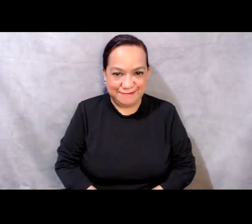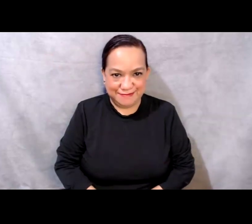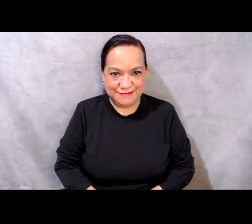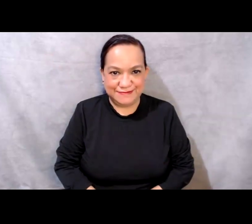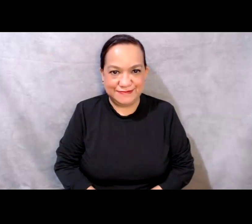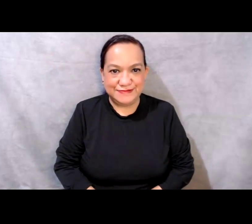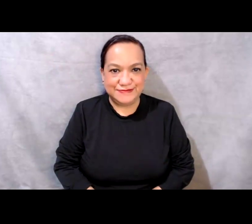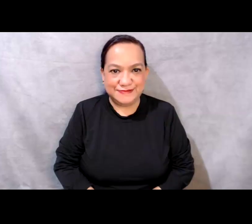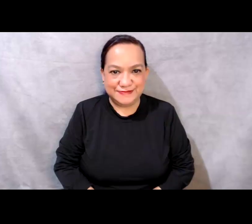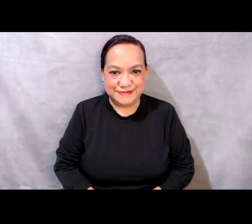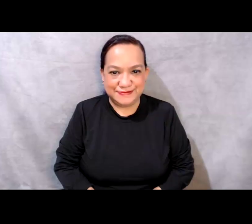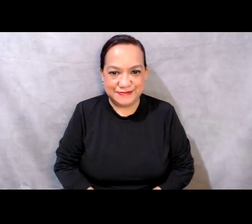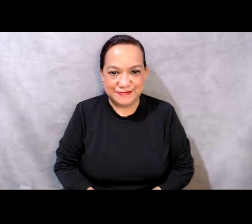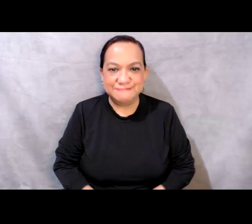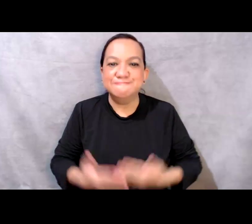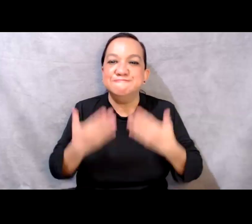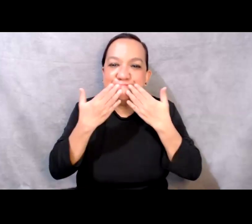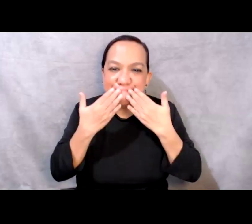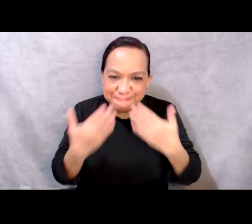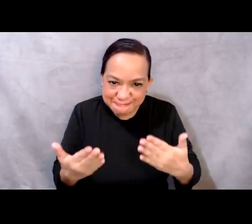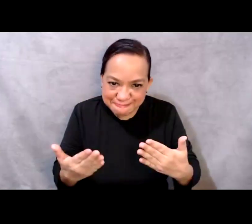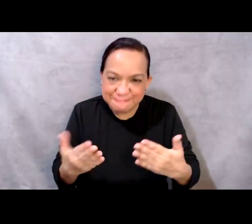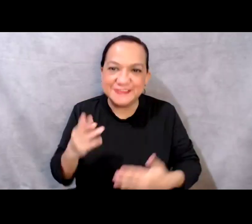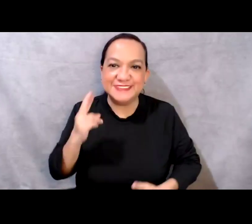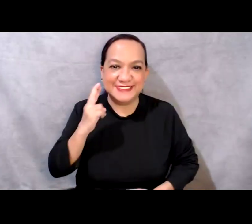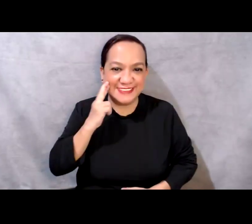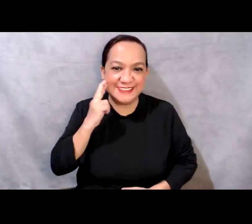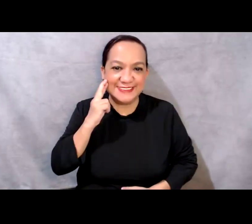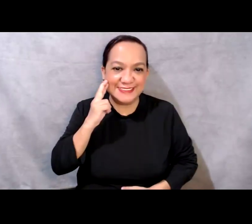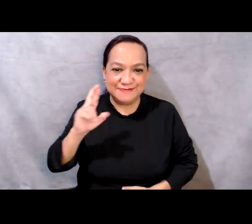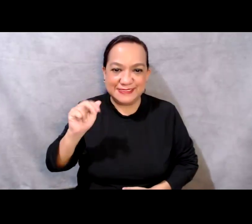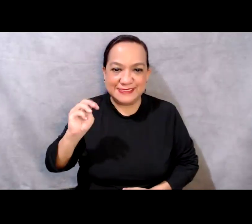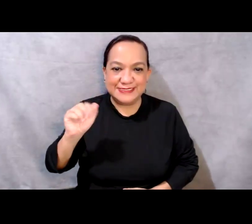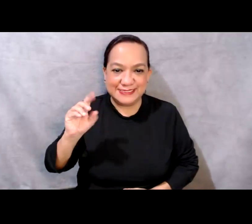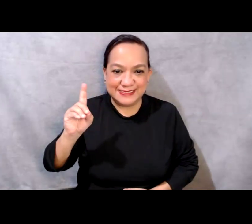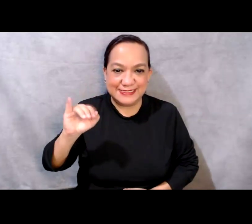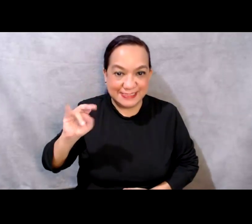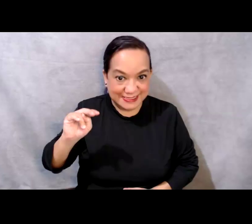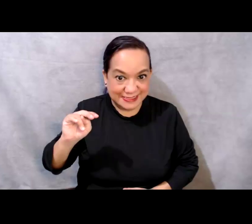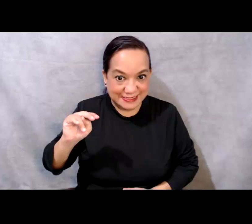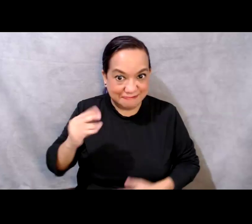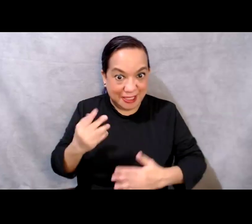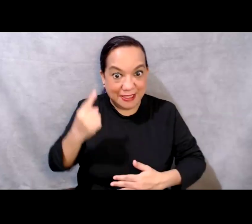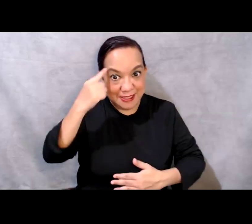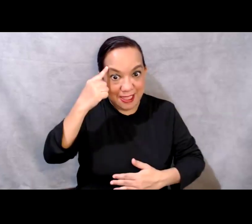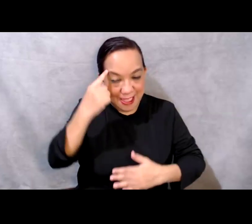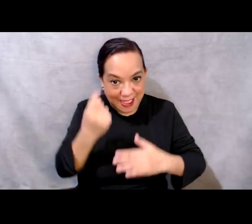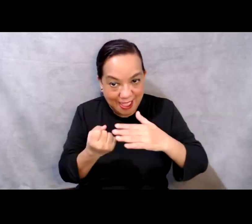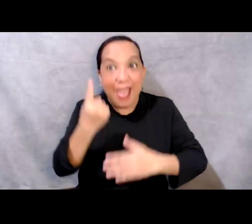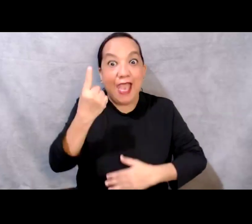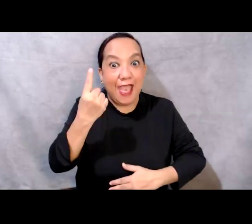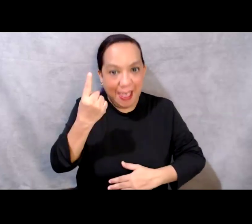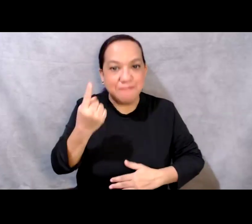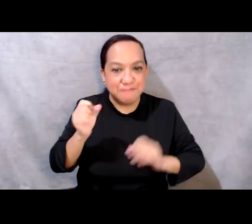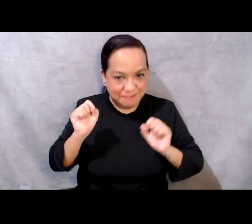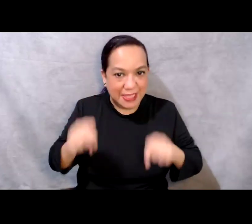Thank you, Ramani. Maybe you can, if your last point comes back to you, we can take it up in the Q&A.